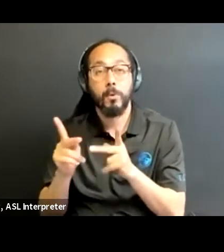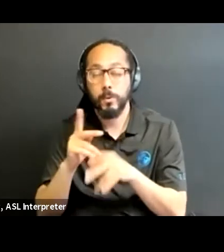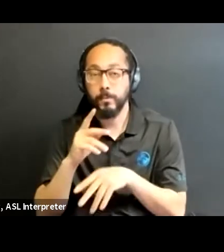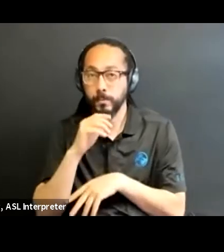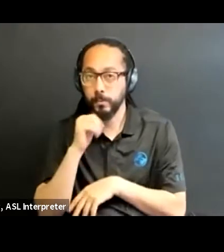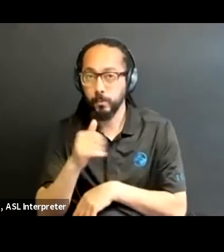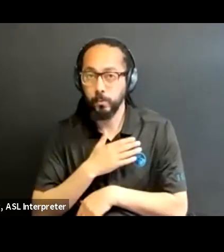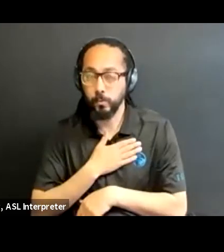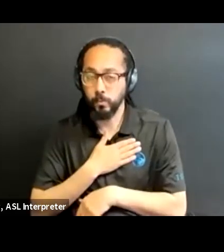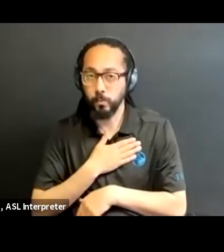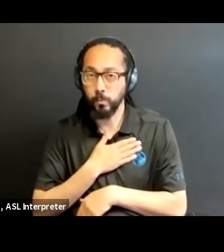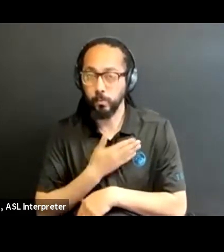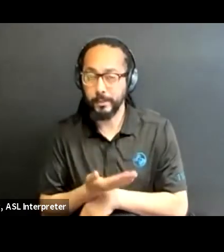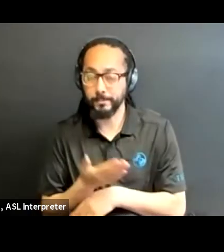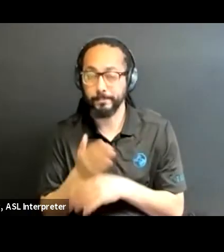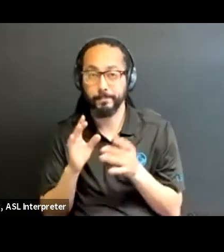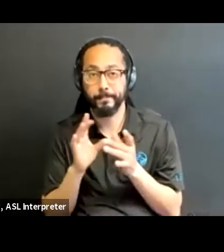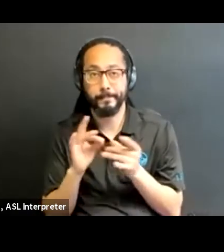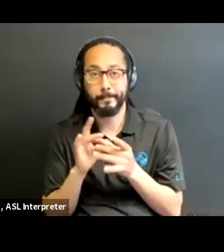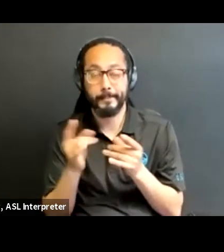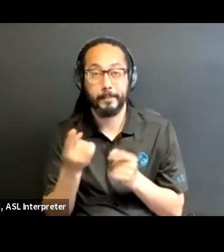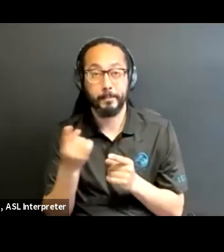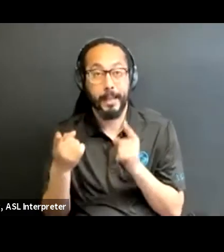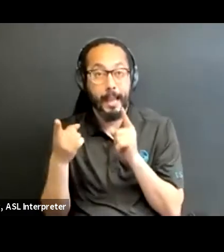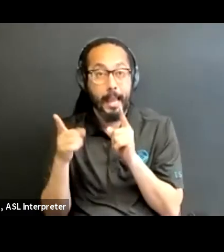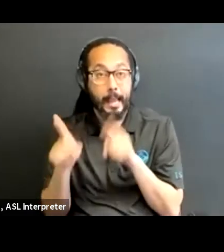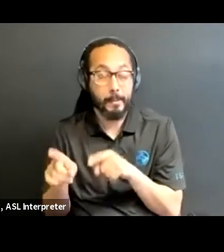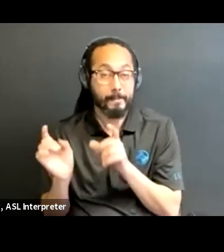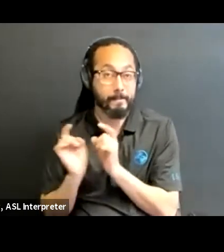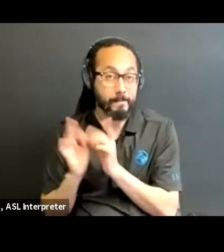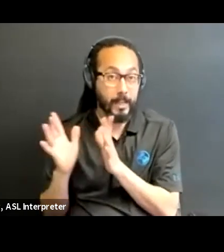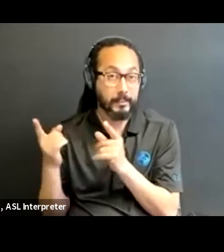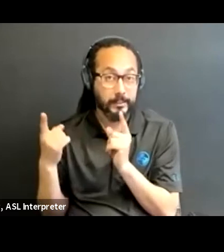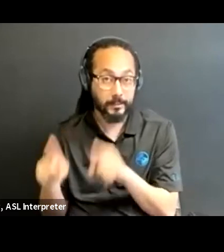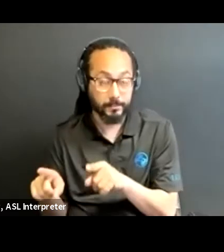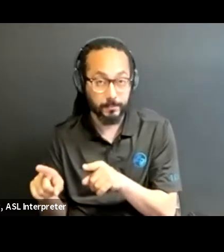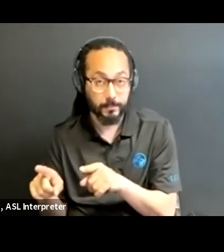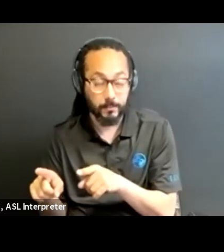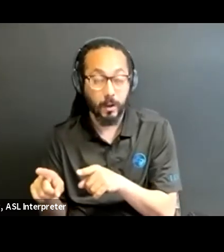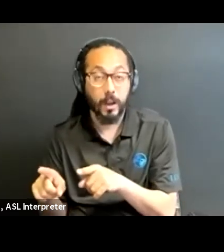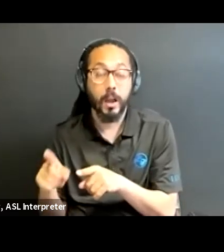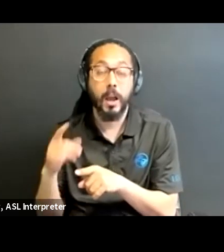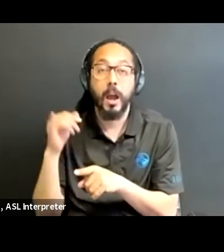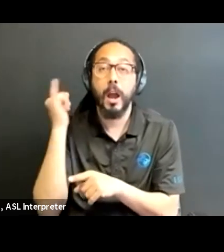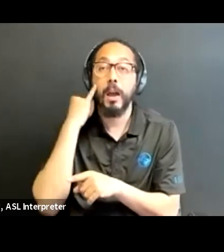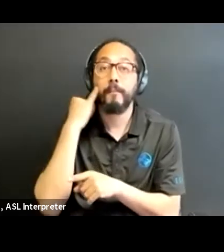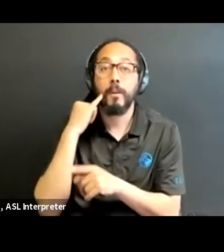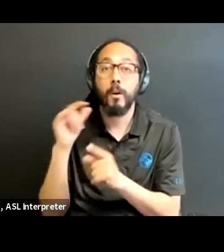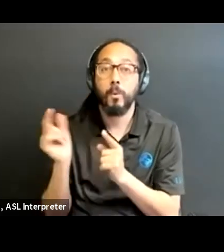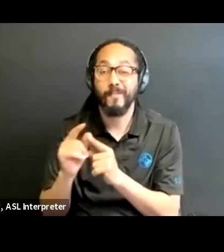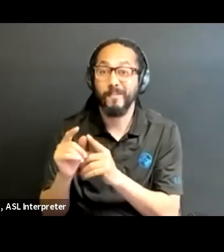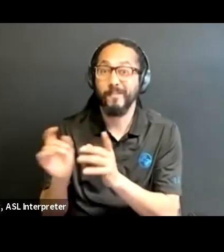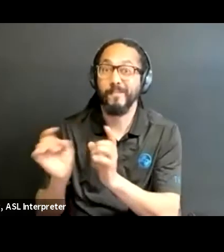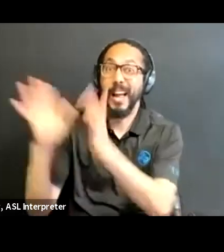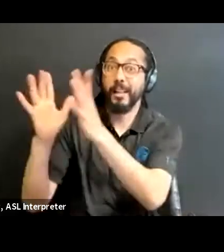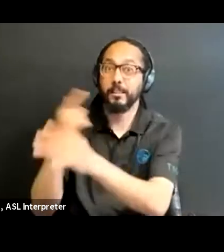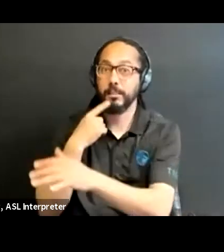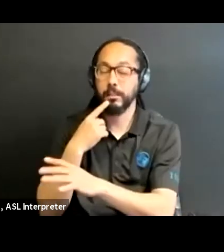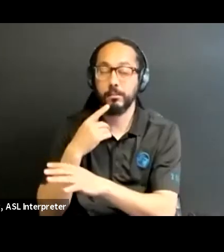to disclose that something has happened if it is not termed in ways that are, say, more specific to an action